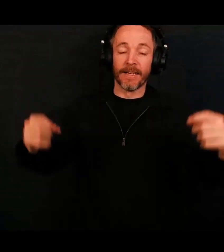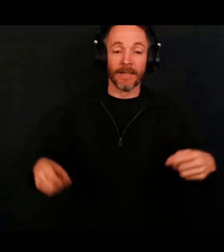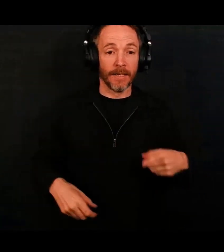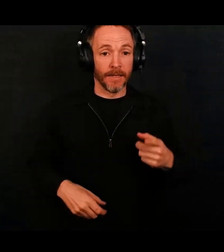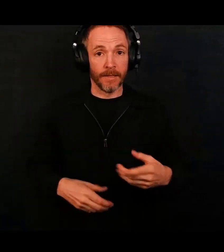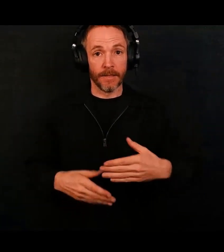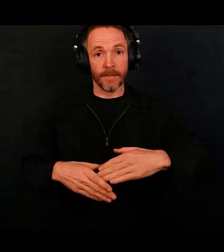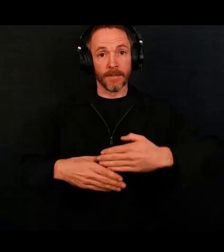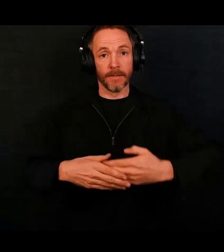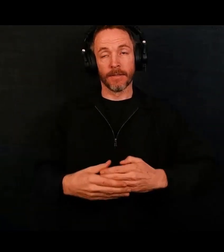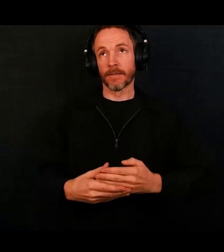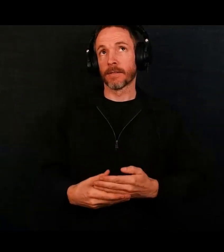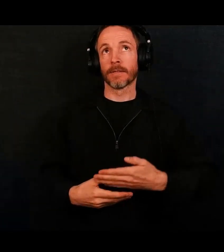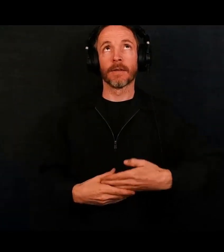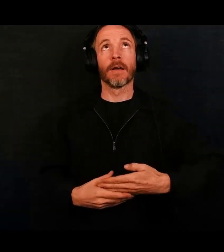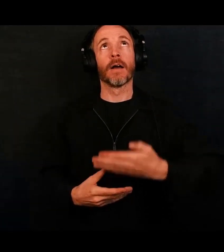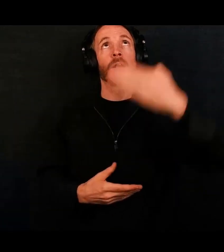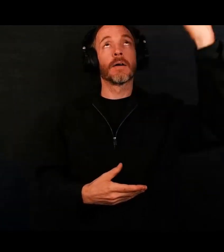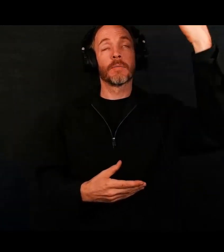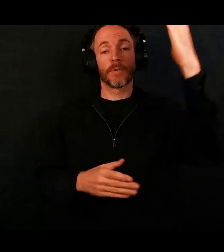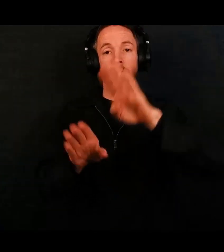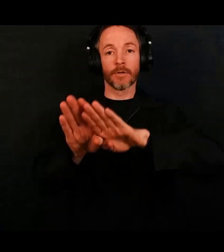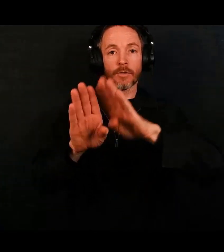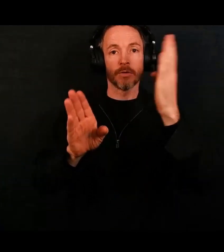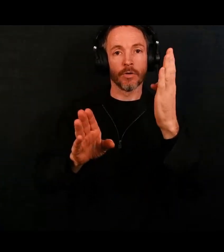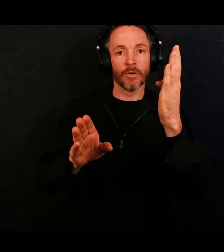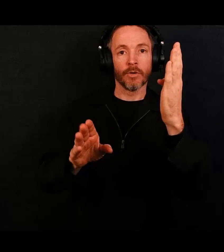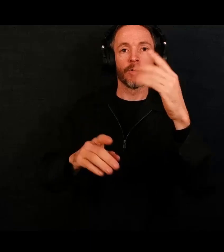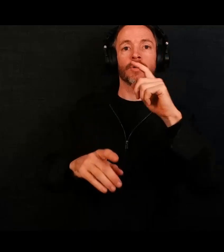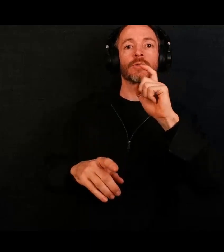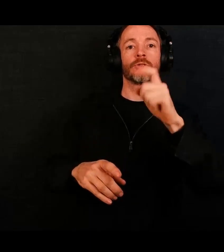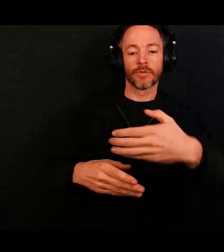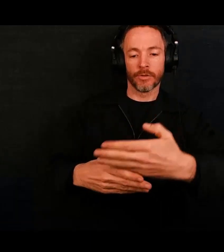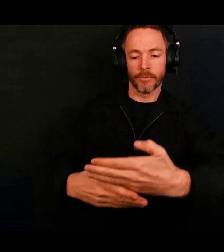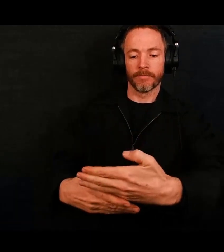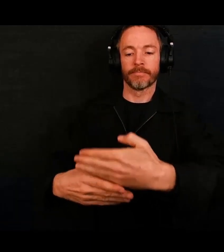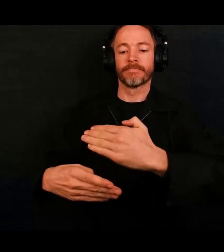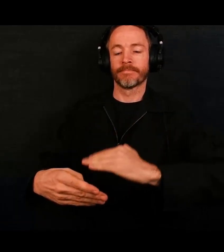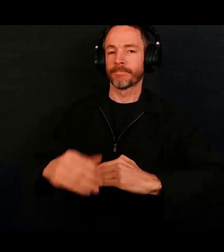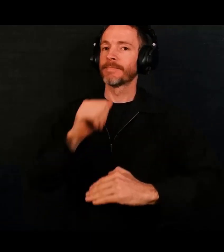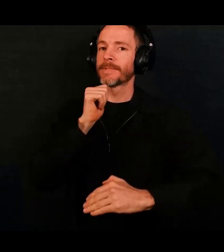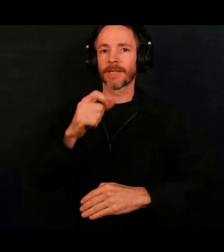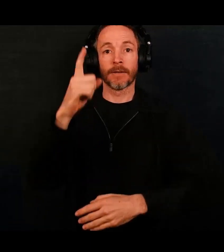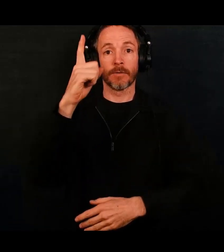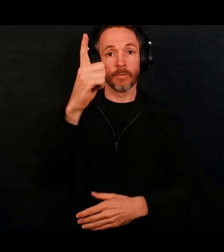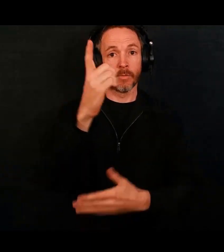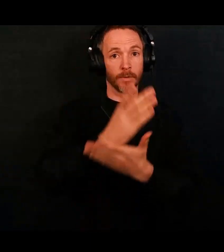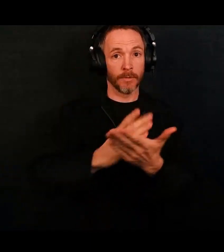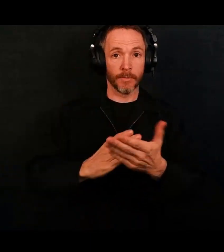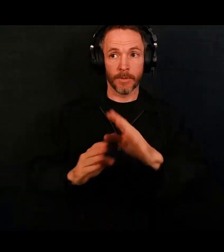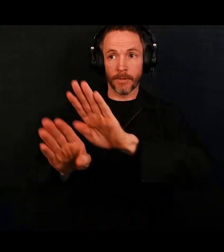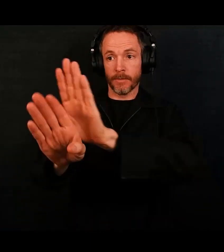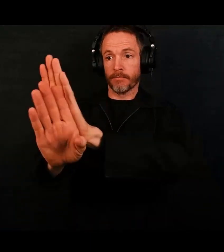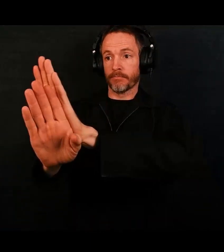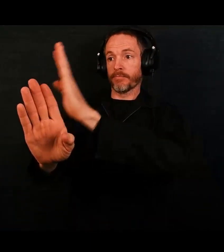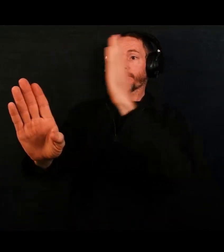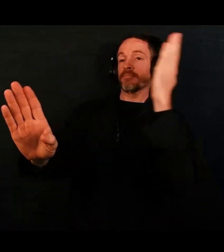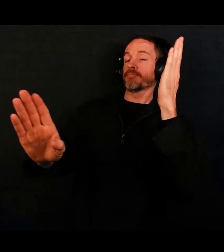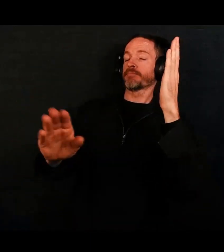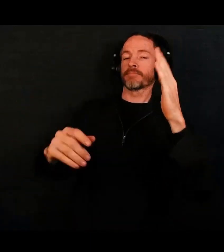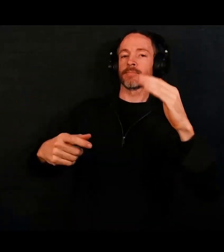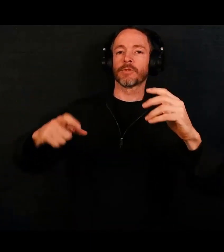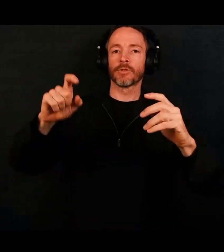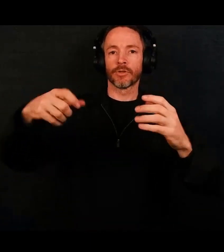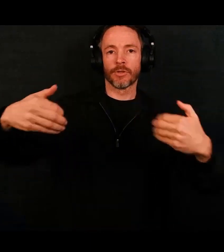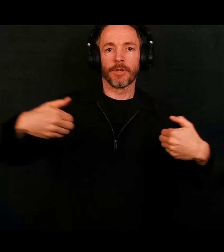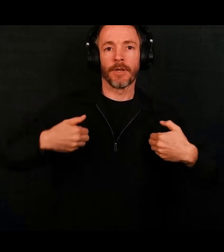This upper door should also hinge down. It should not be one piece that comes out. You should have a thing that plops